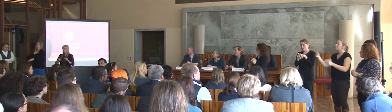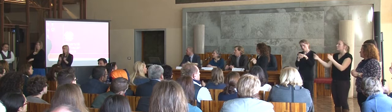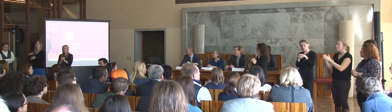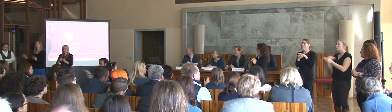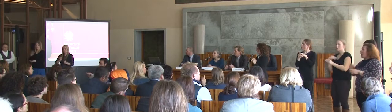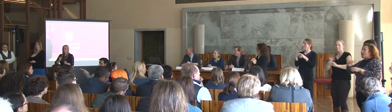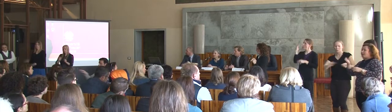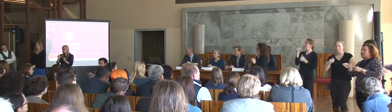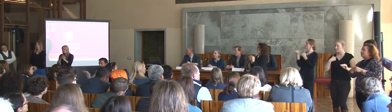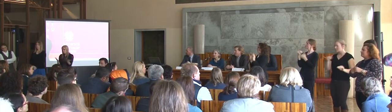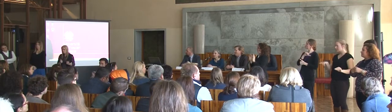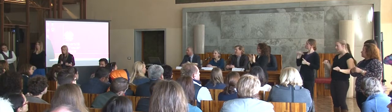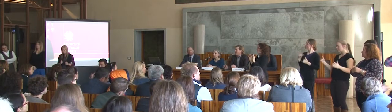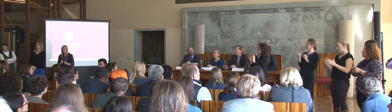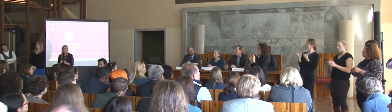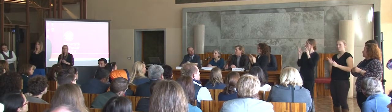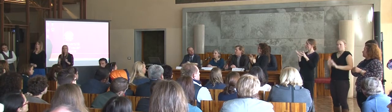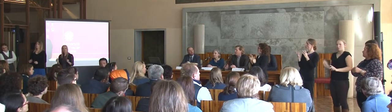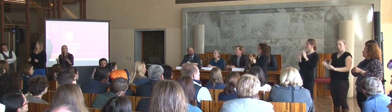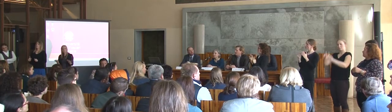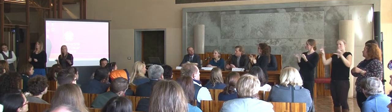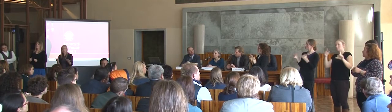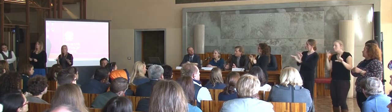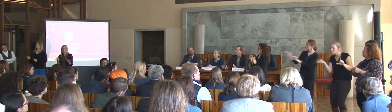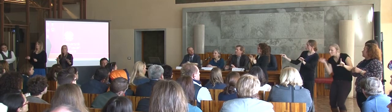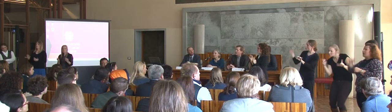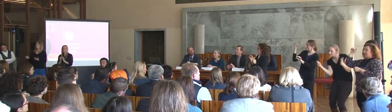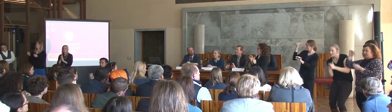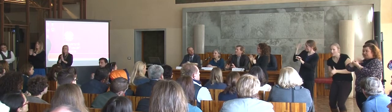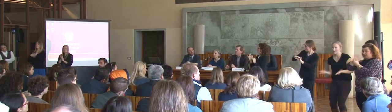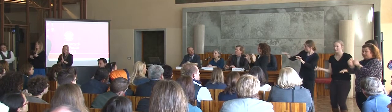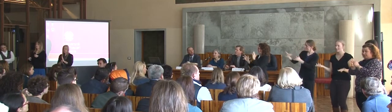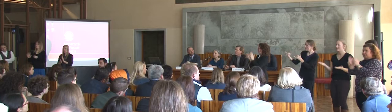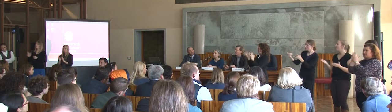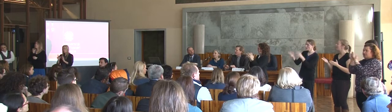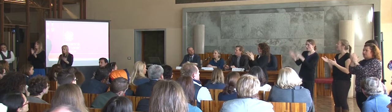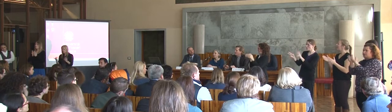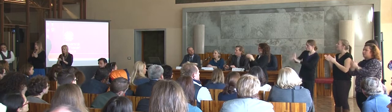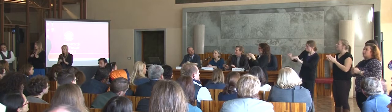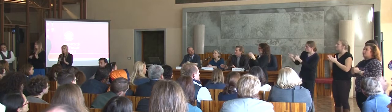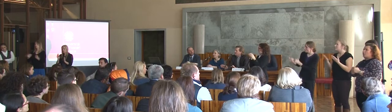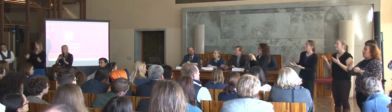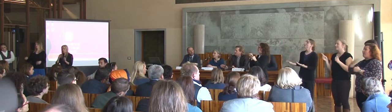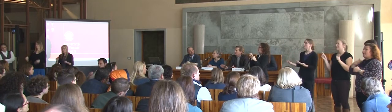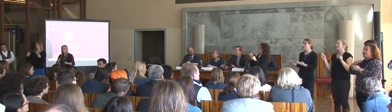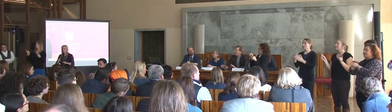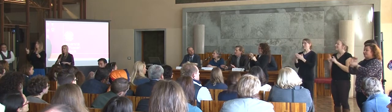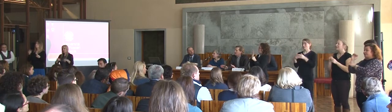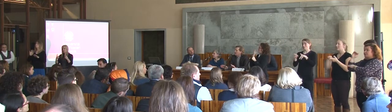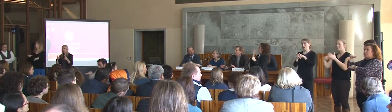But also in the Spread Design dictionary we will develop